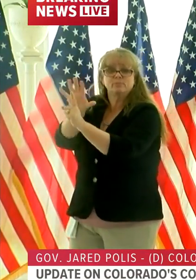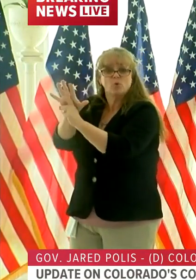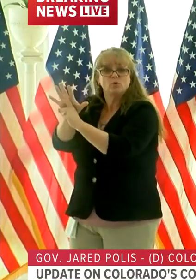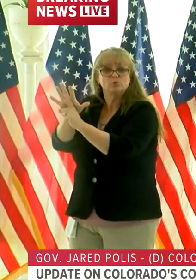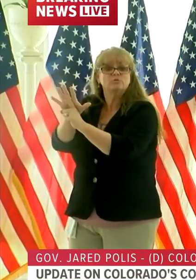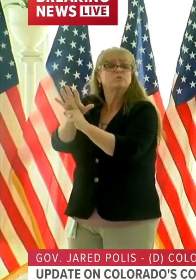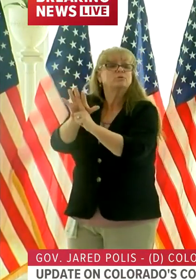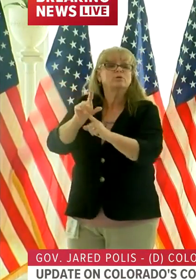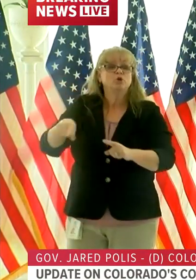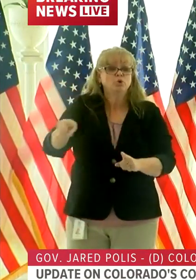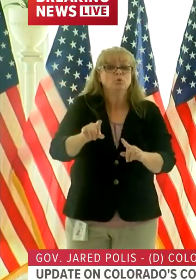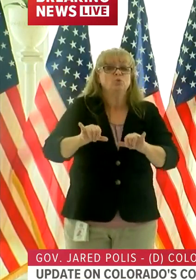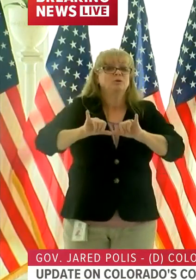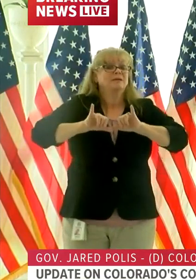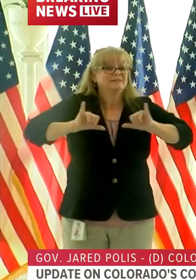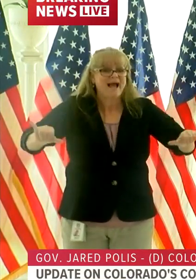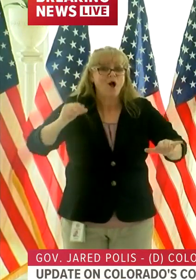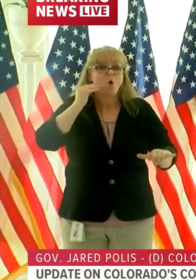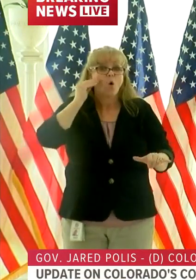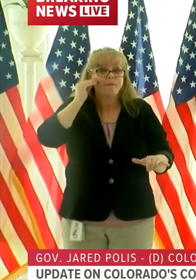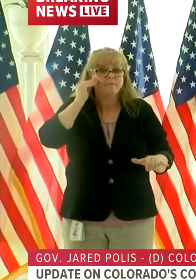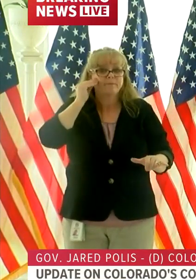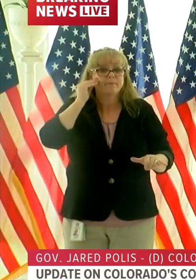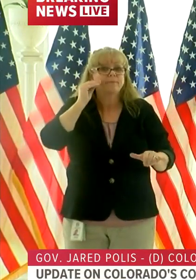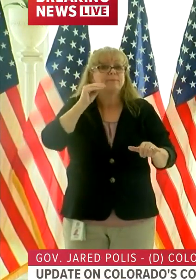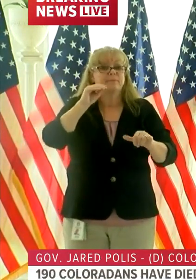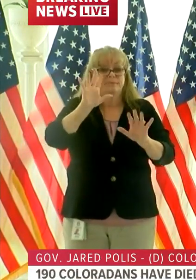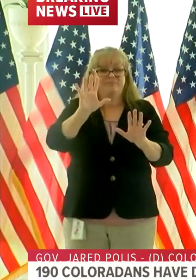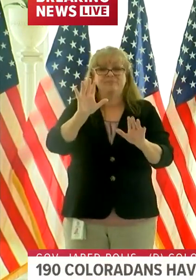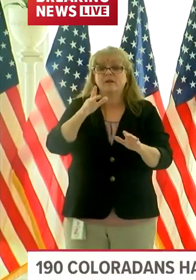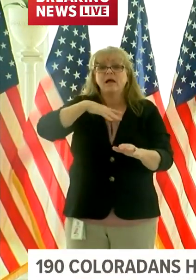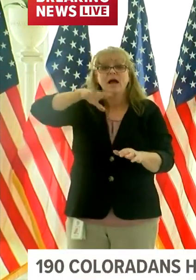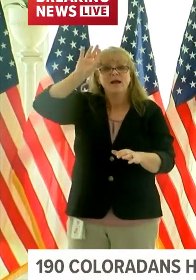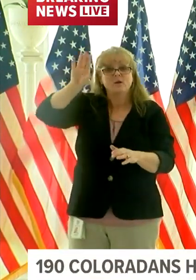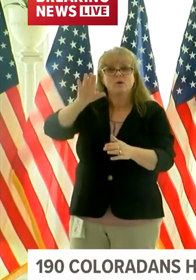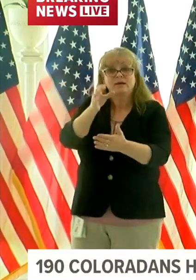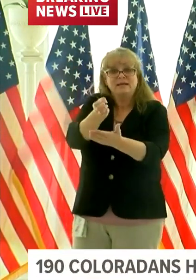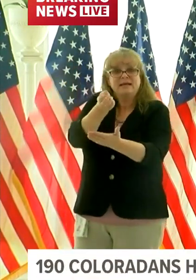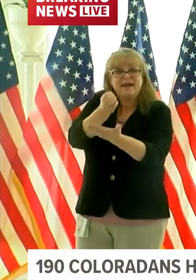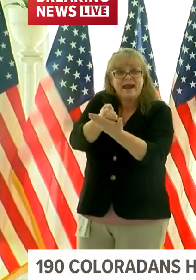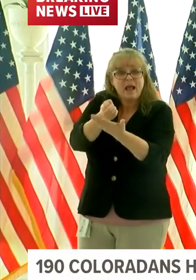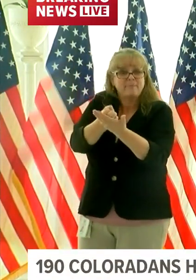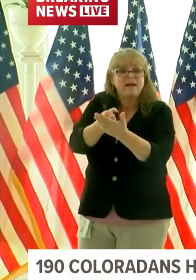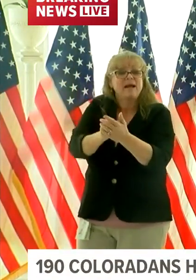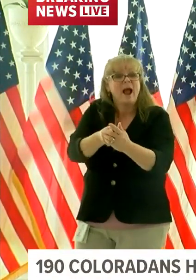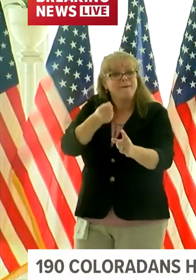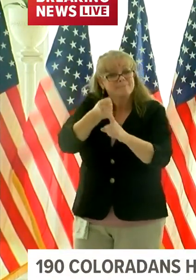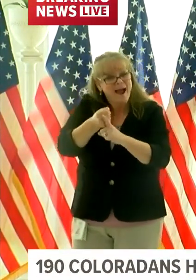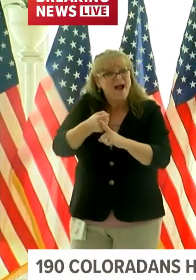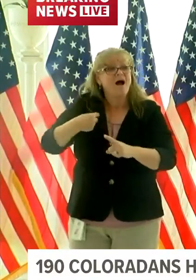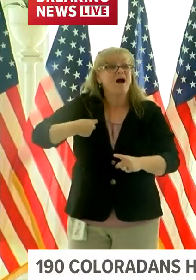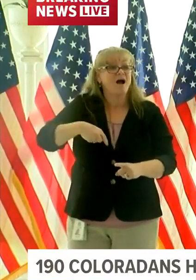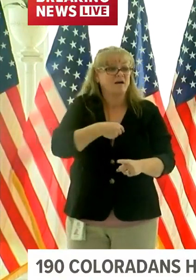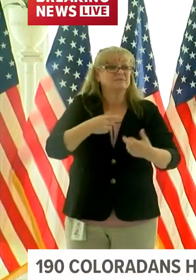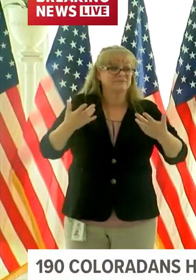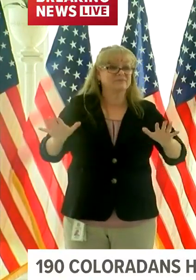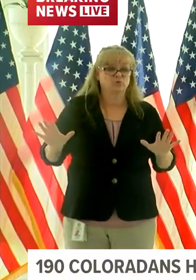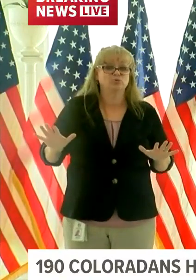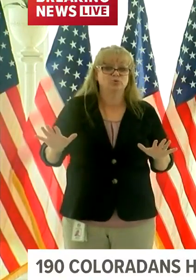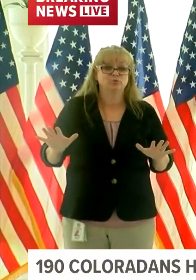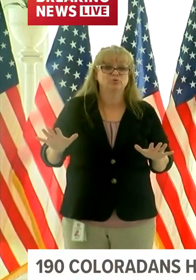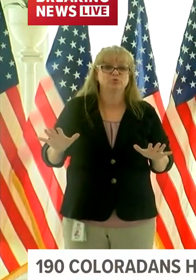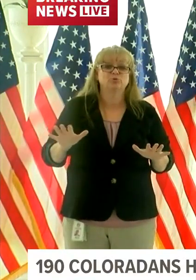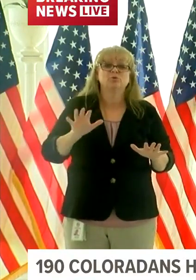devastating to all of us, as well as just devastating to our morale. So that's the guidance that's being worked on, which will be presented, of